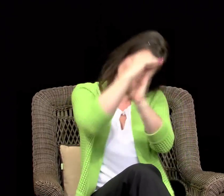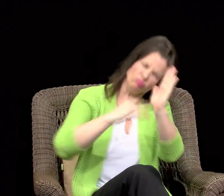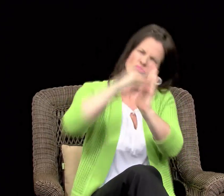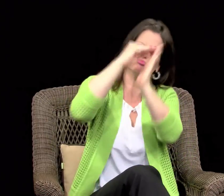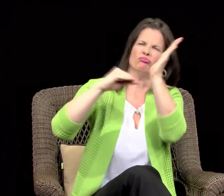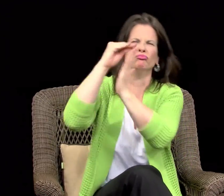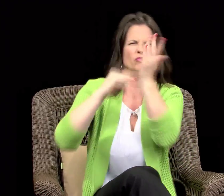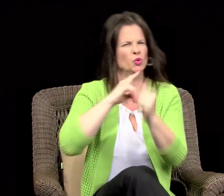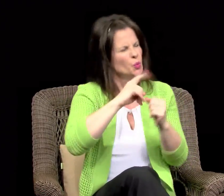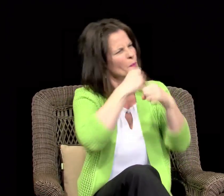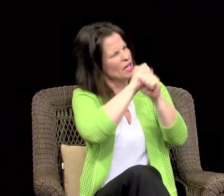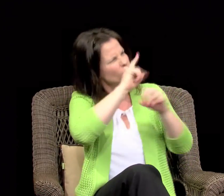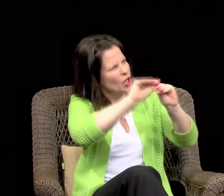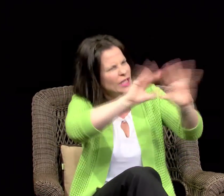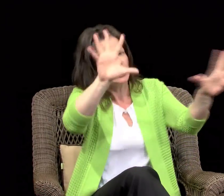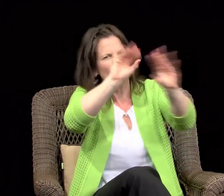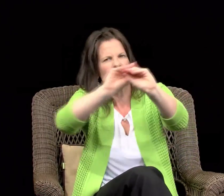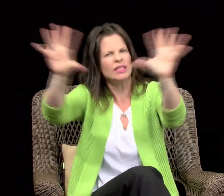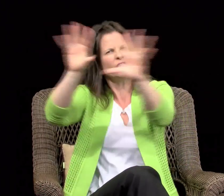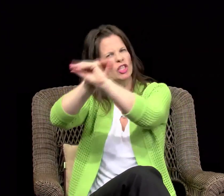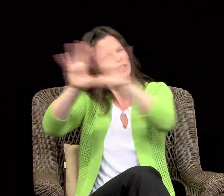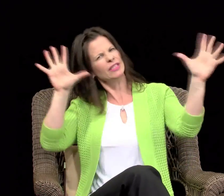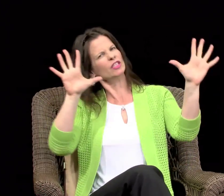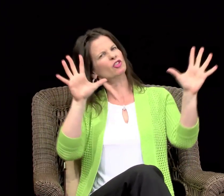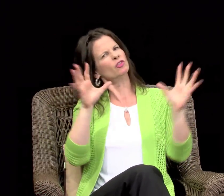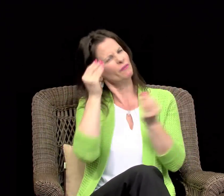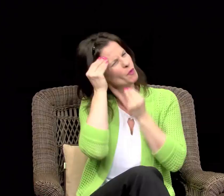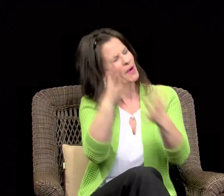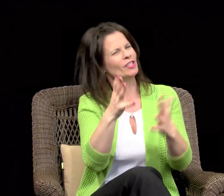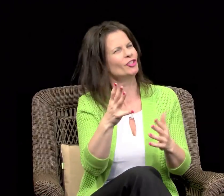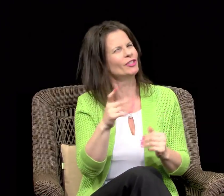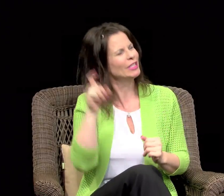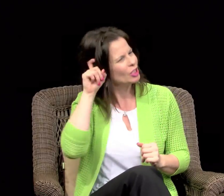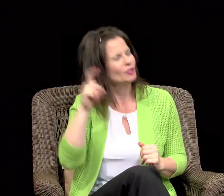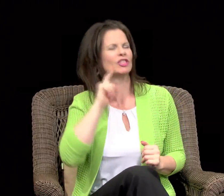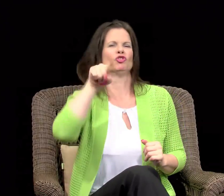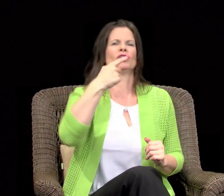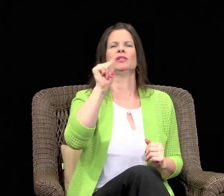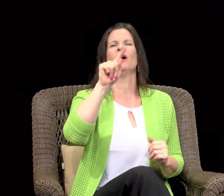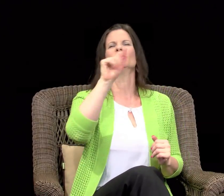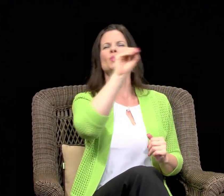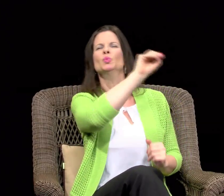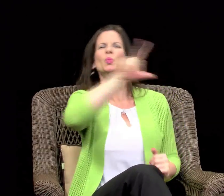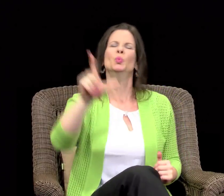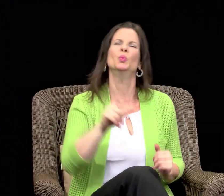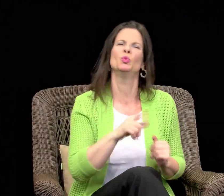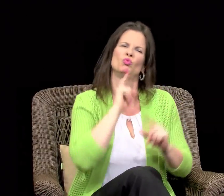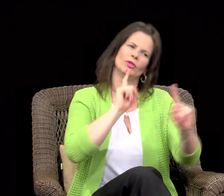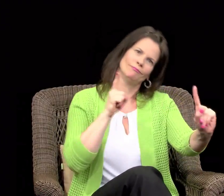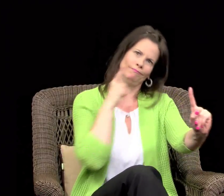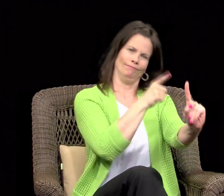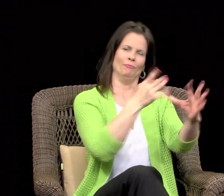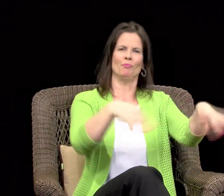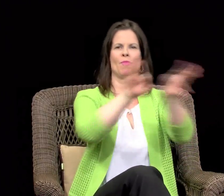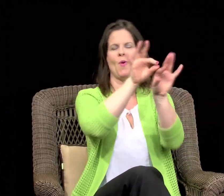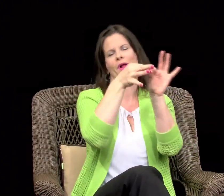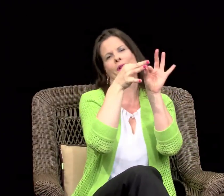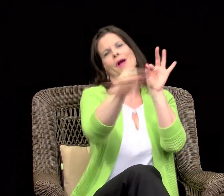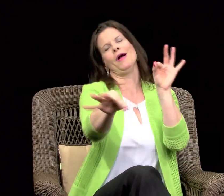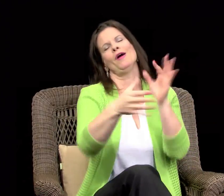And really, enough is enough. They need to put down information that's clear And part of that information that they are